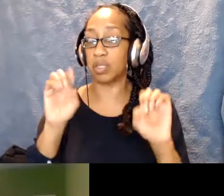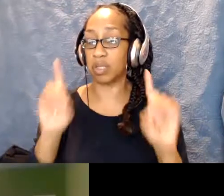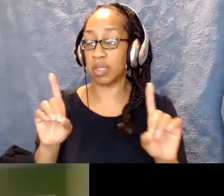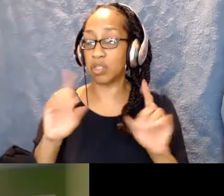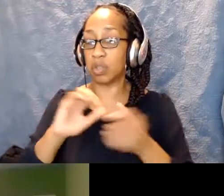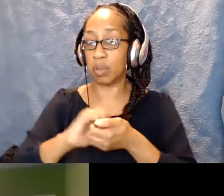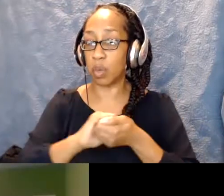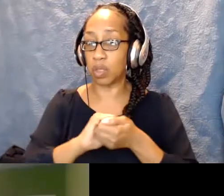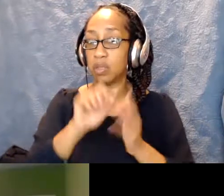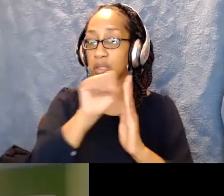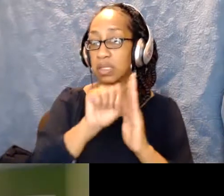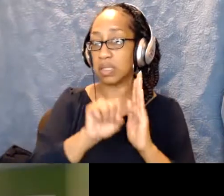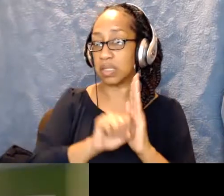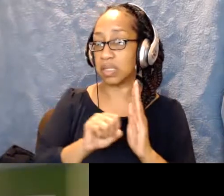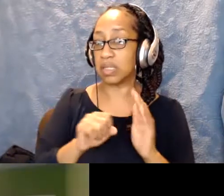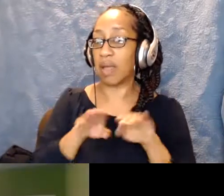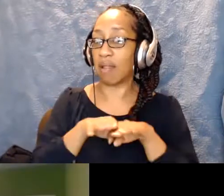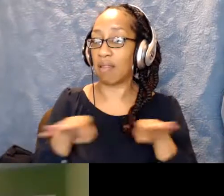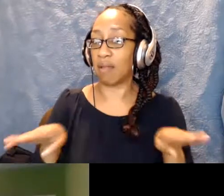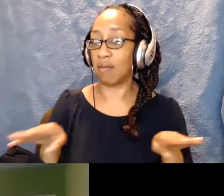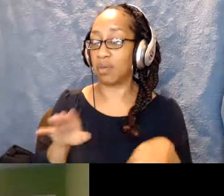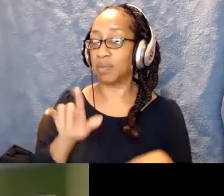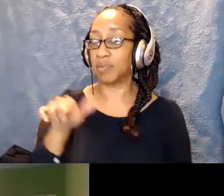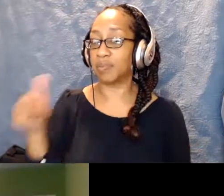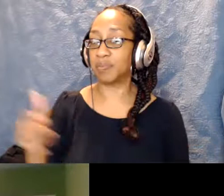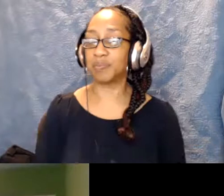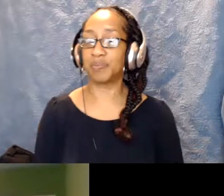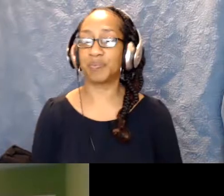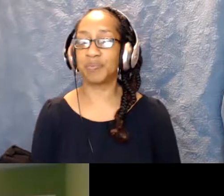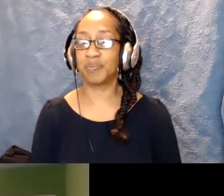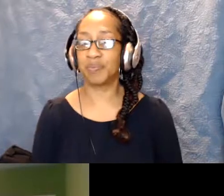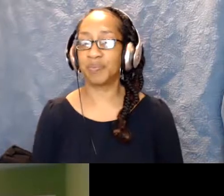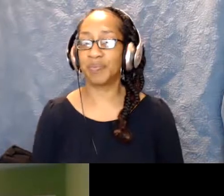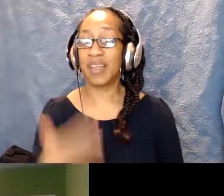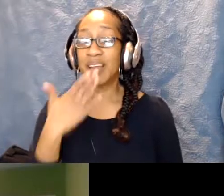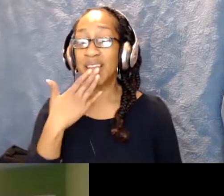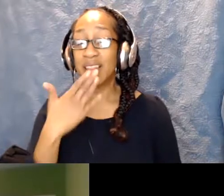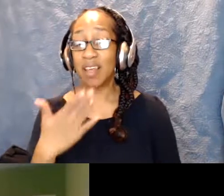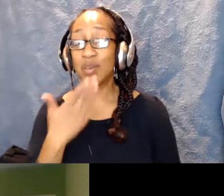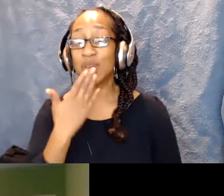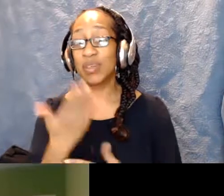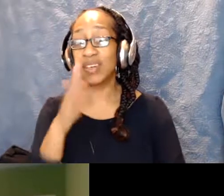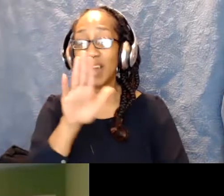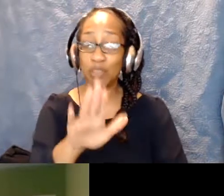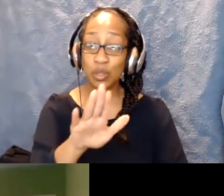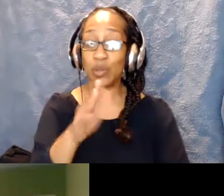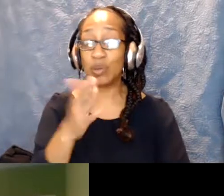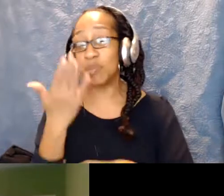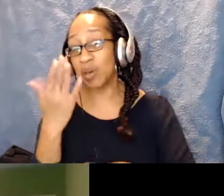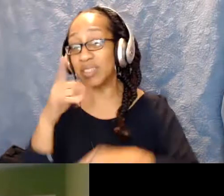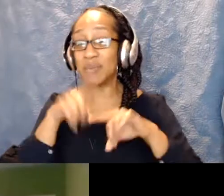state level. So David. Thank you, Carol. Good morning or good afternoon, depending where you're at in the